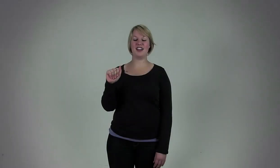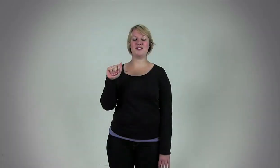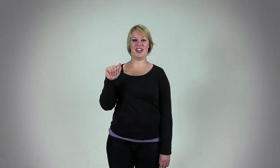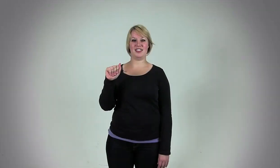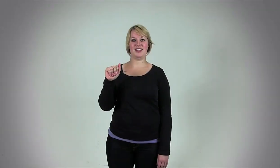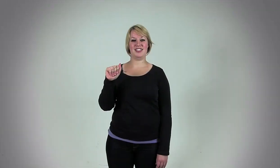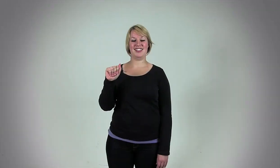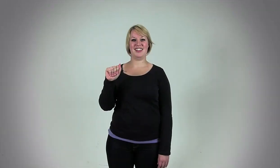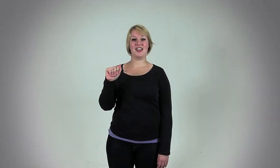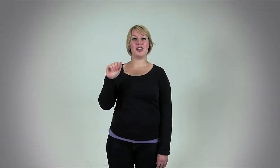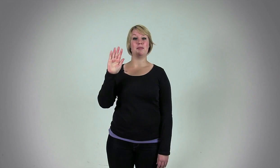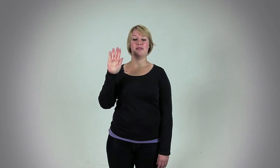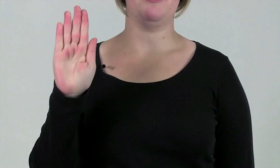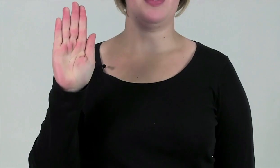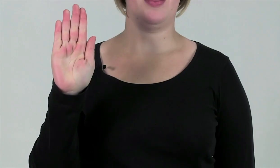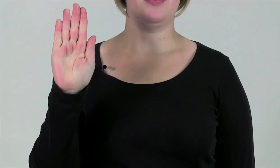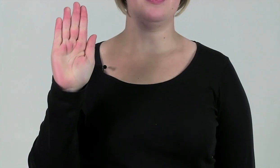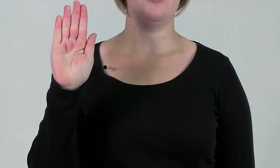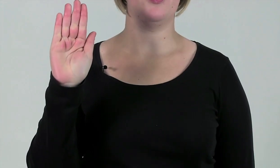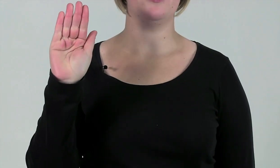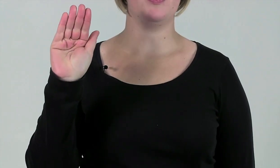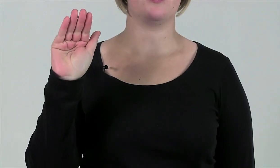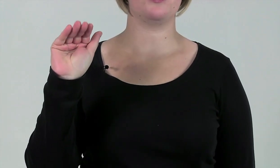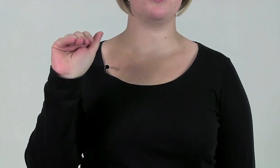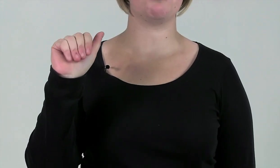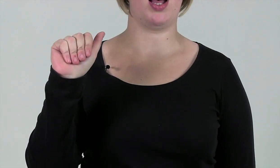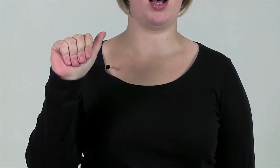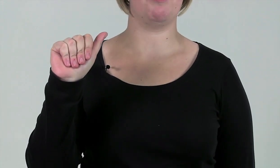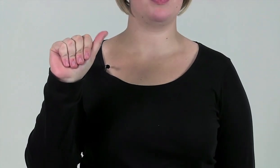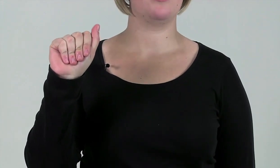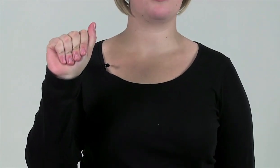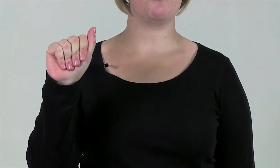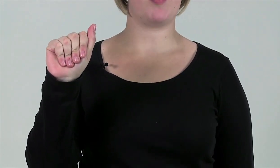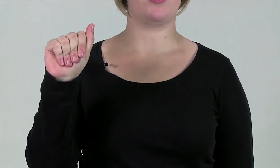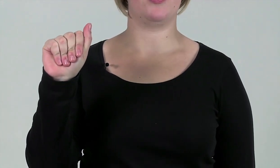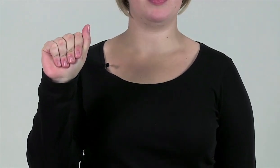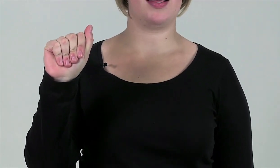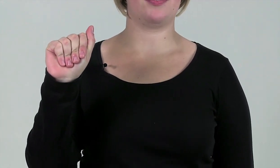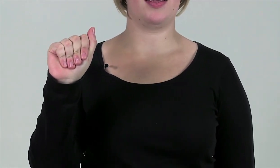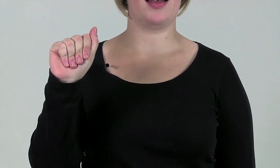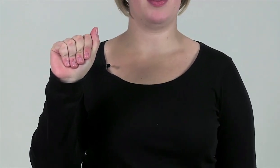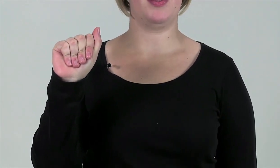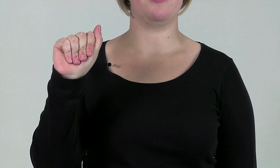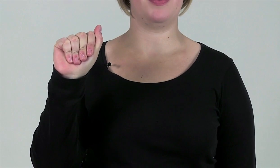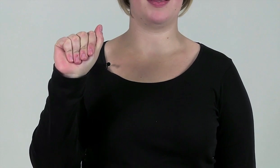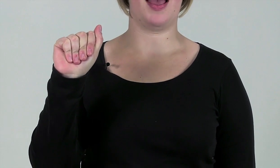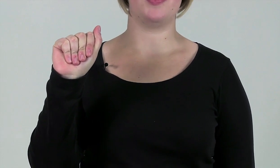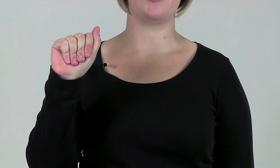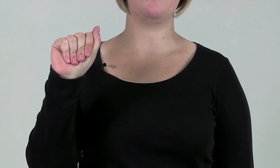Closed hand. Comes from a flat hand, fold fingers towards palm, thumb rests on index finger and fingernails are